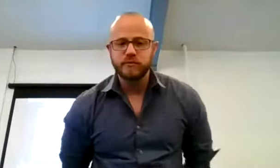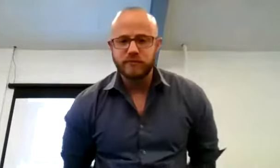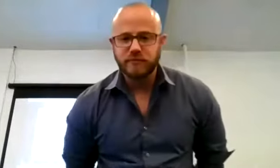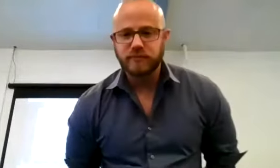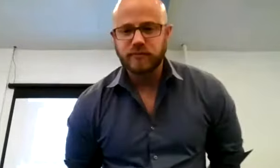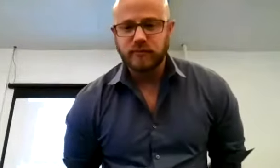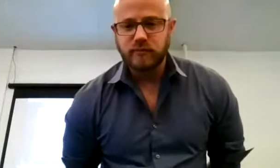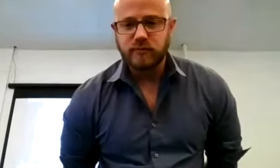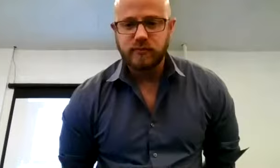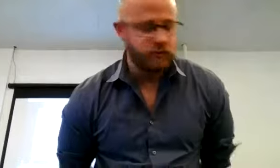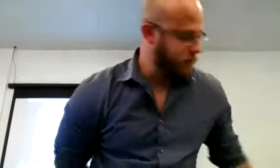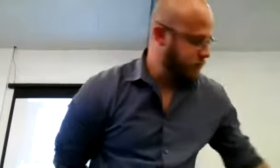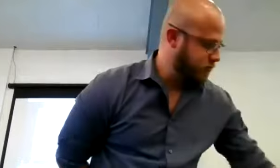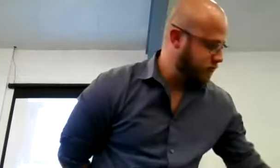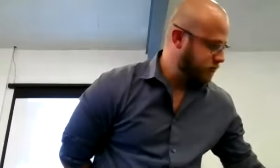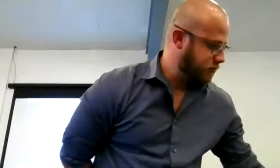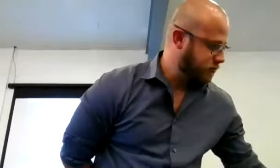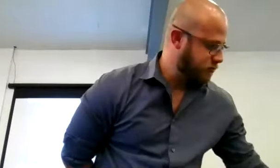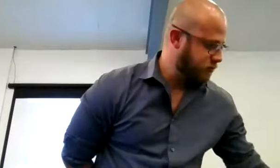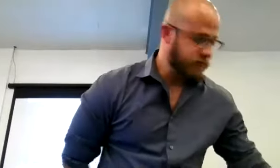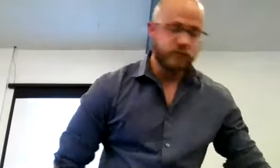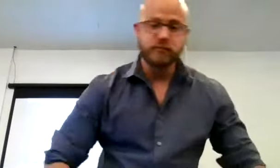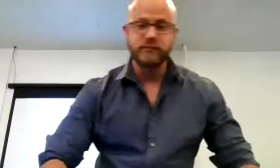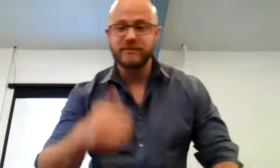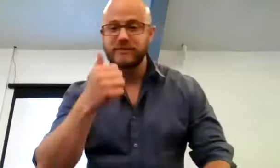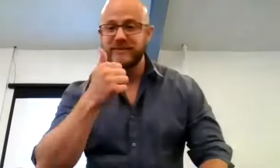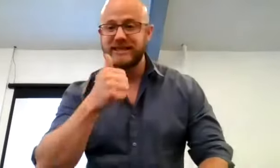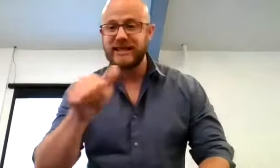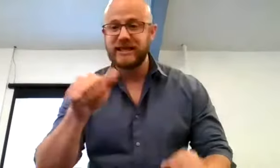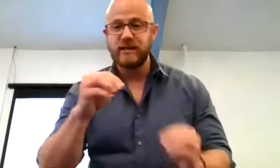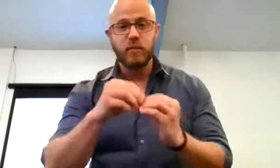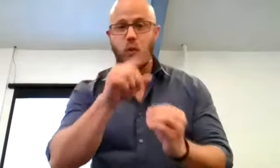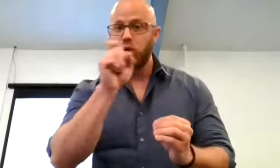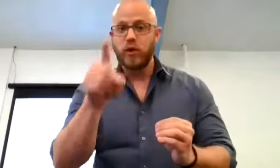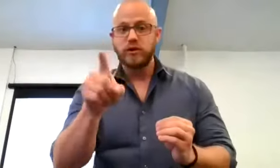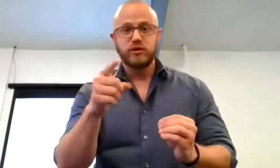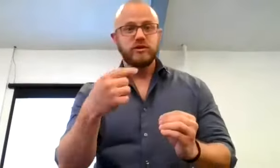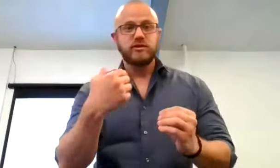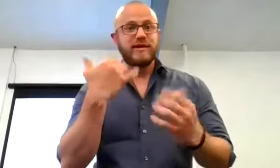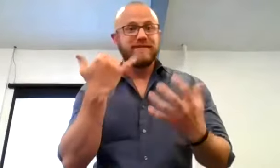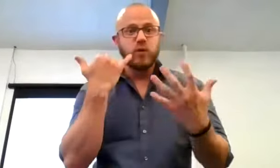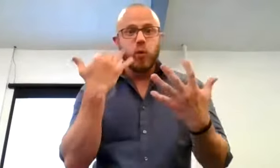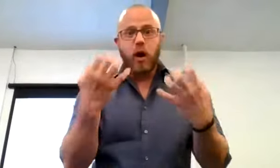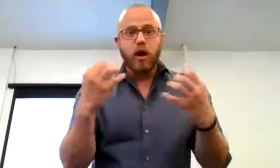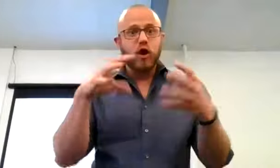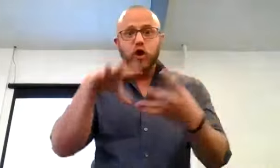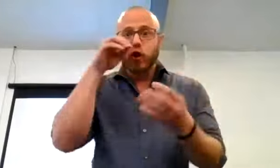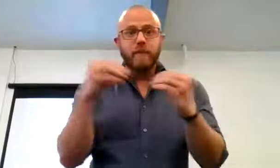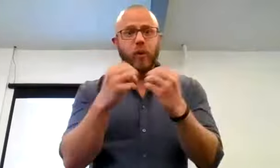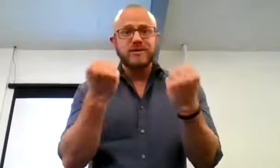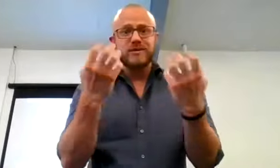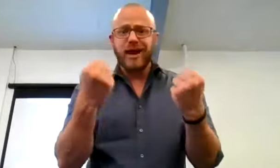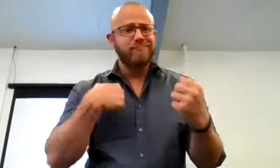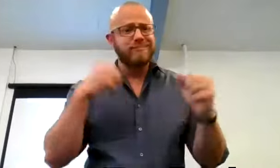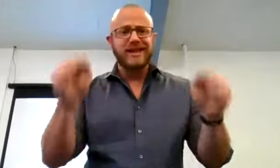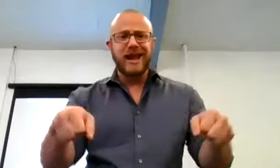So once we get to the 25th, we'll go weekly. And then, is there any more questions? If you want to learn more